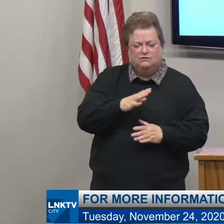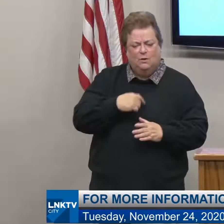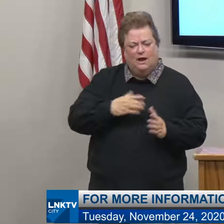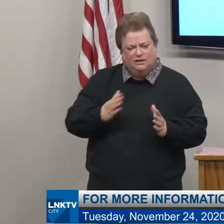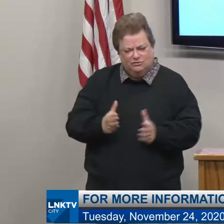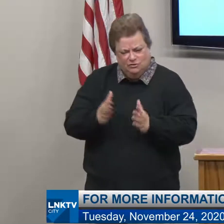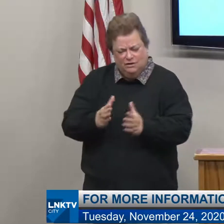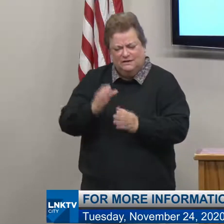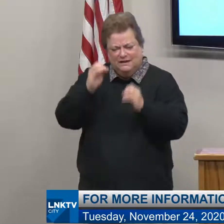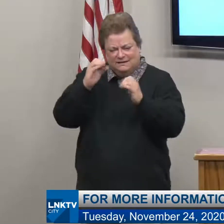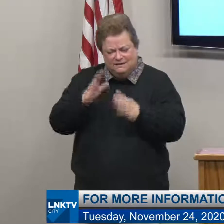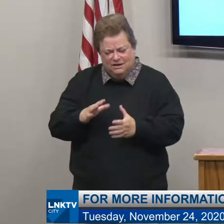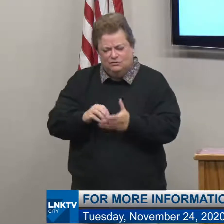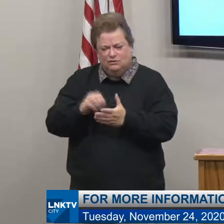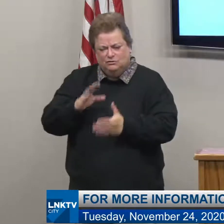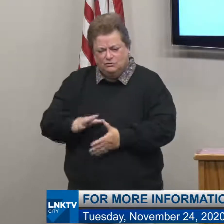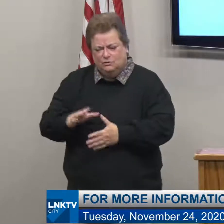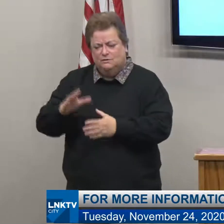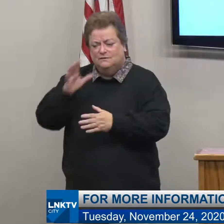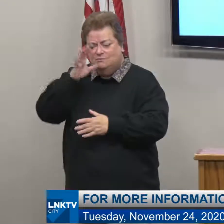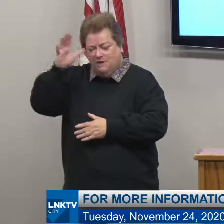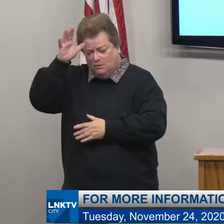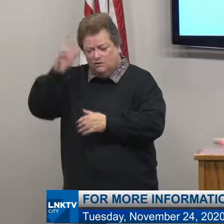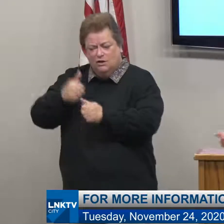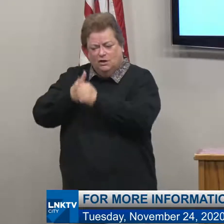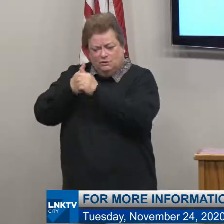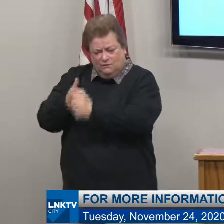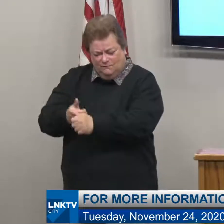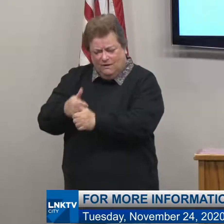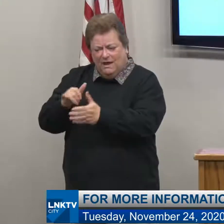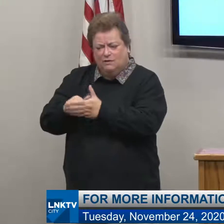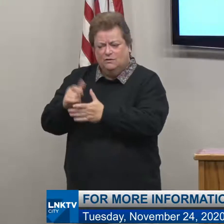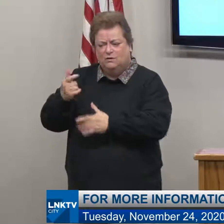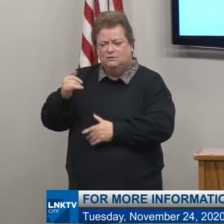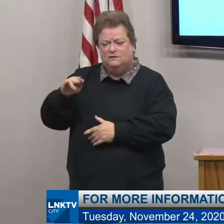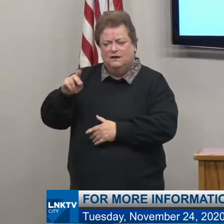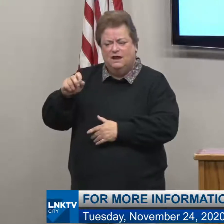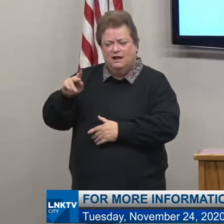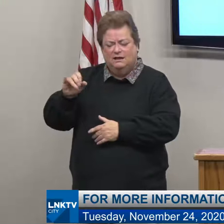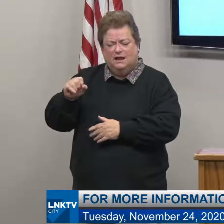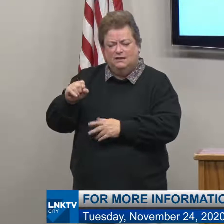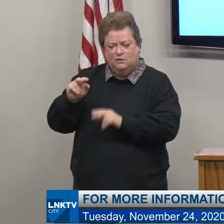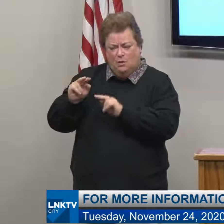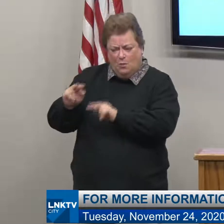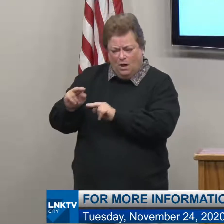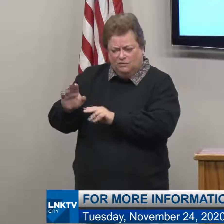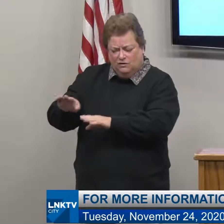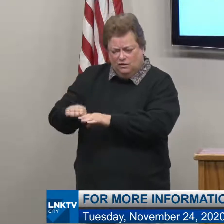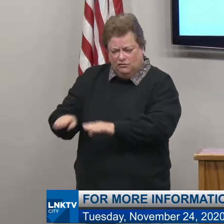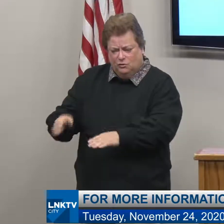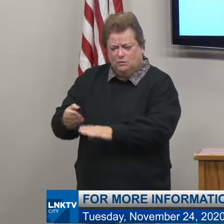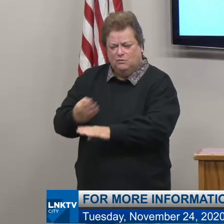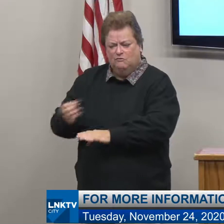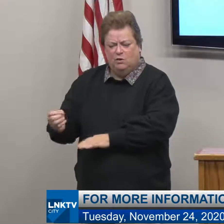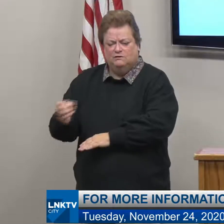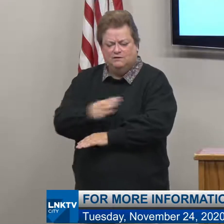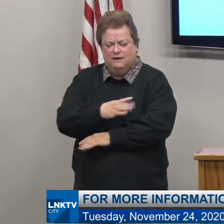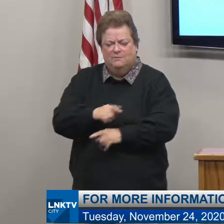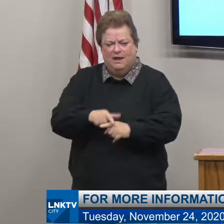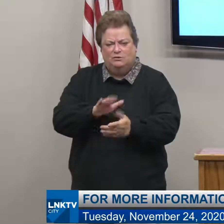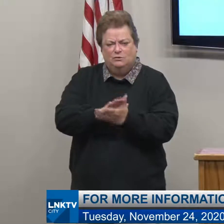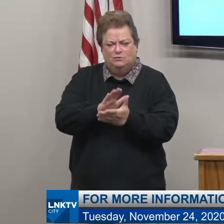to follow the guidelines that have been given them to monitor their children before sending them back. I think this is a